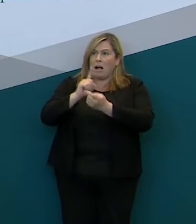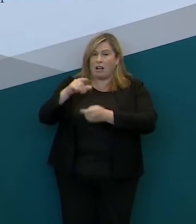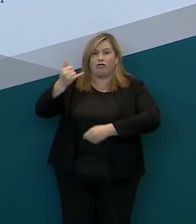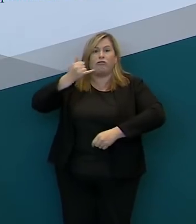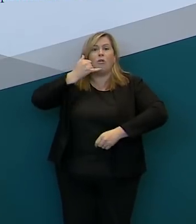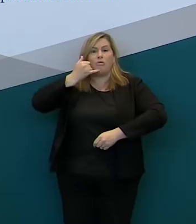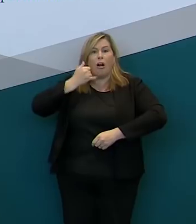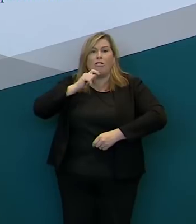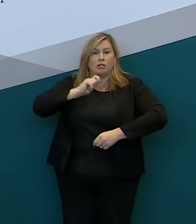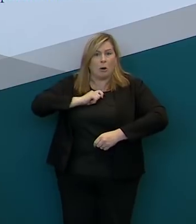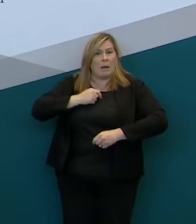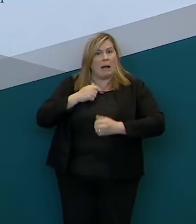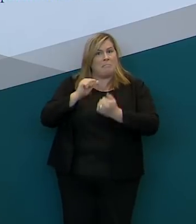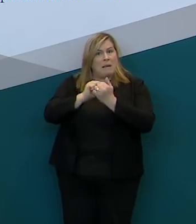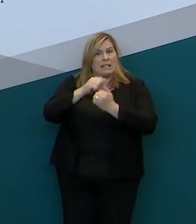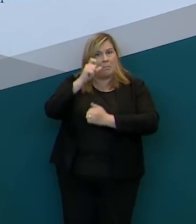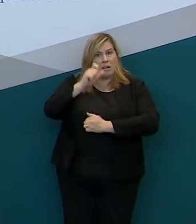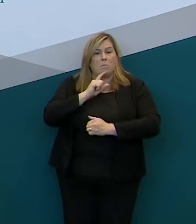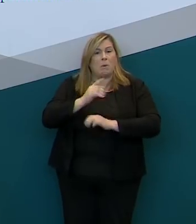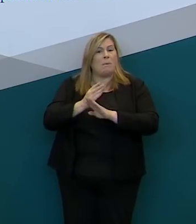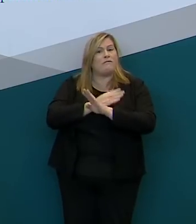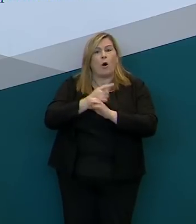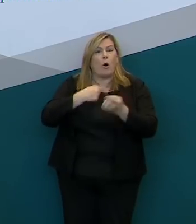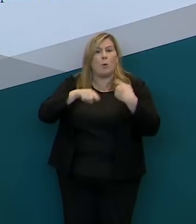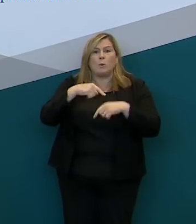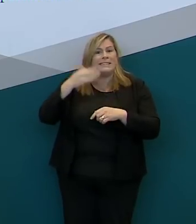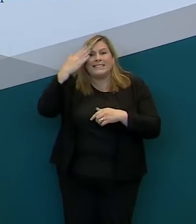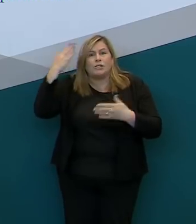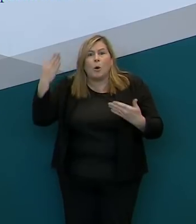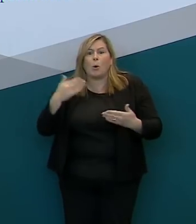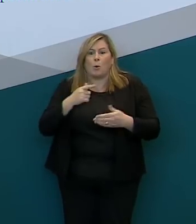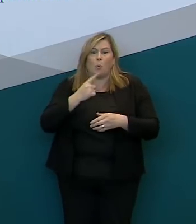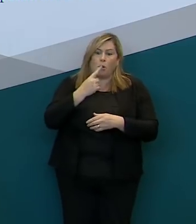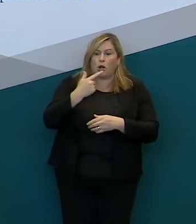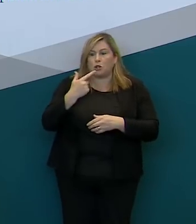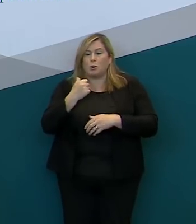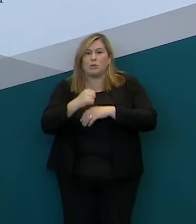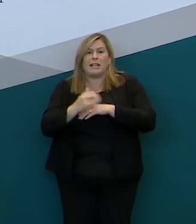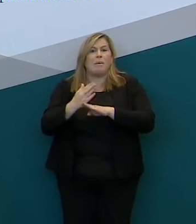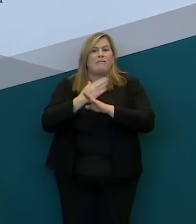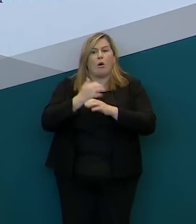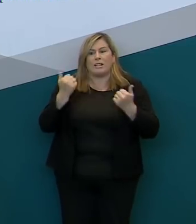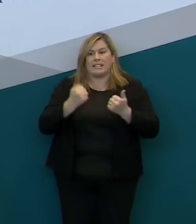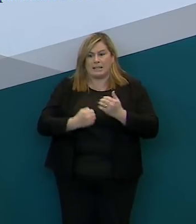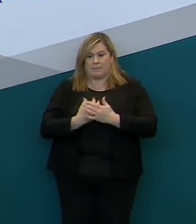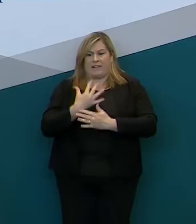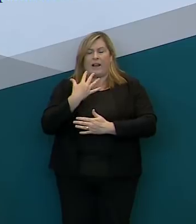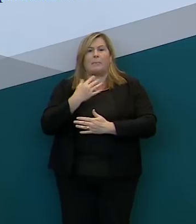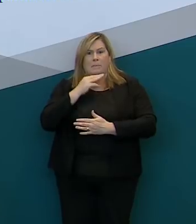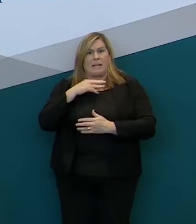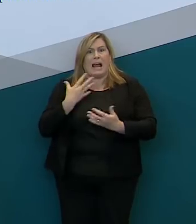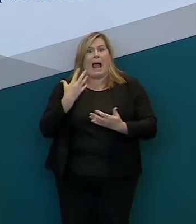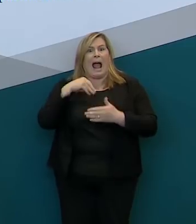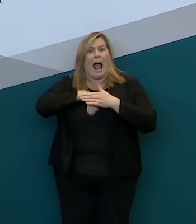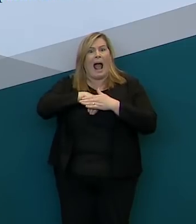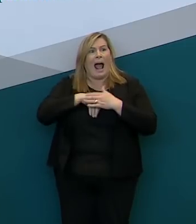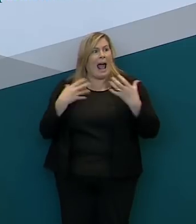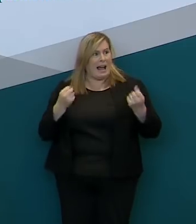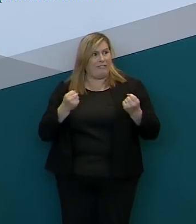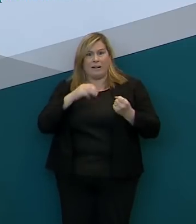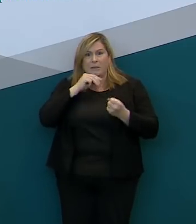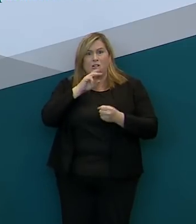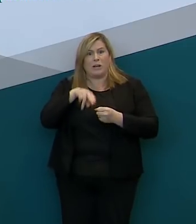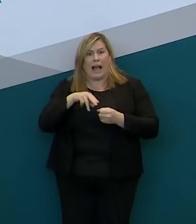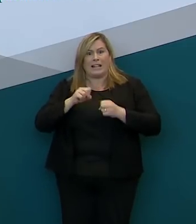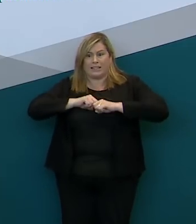because we know now what we didn't know a while ago is that during those 1 or 2 days before you get symptoms, you're potentially infectious, but